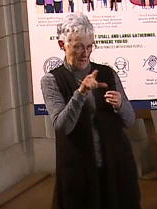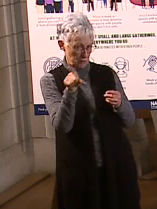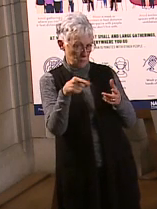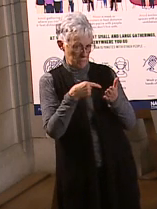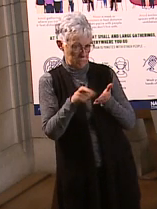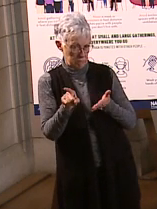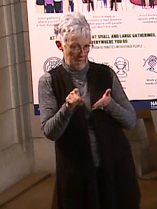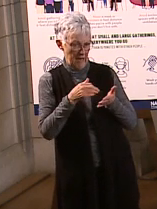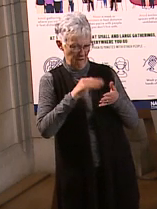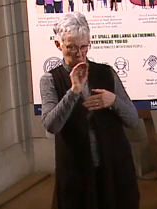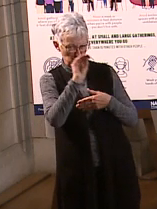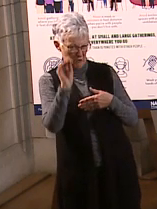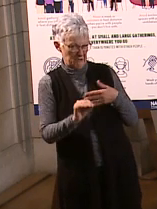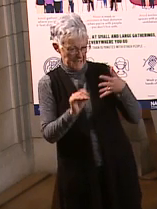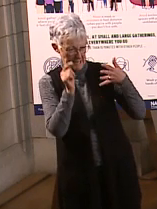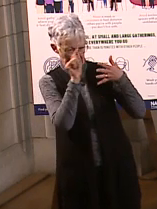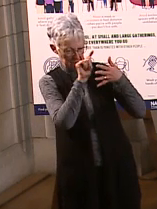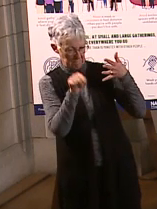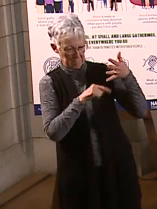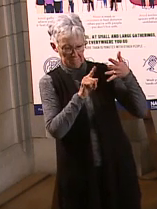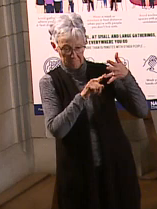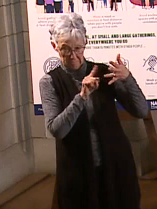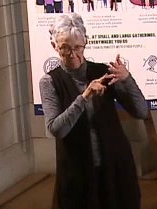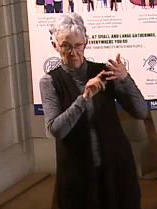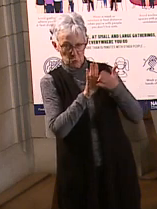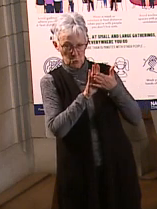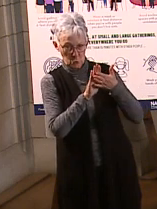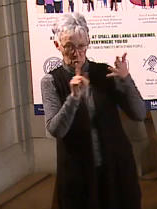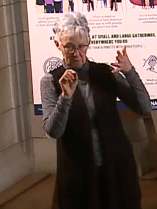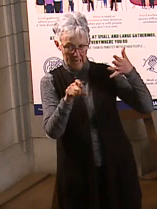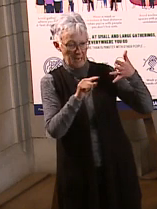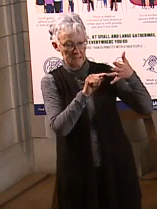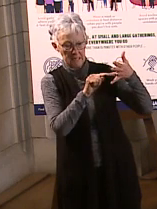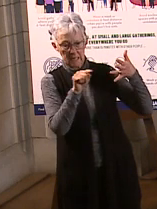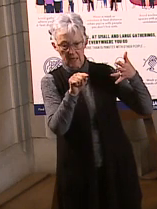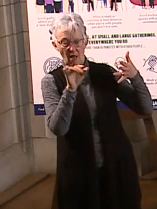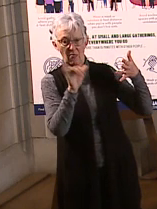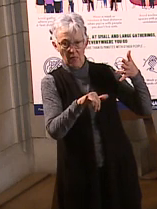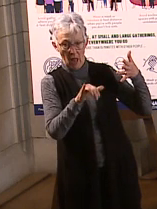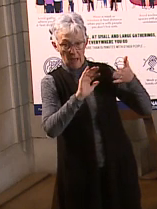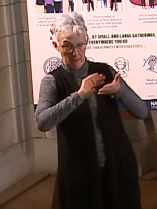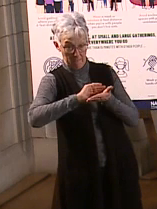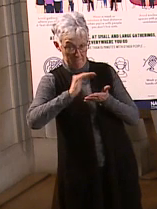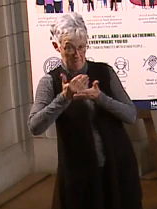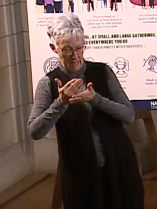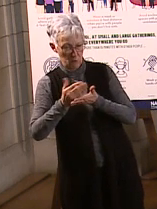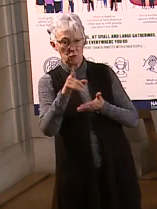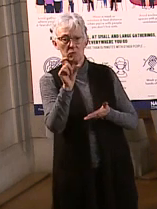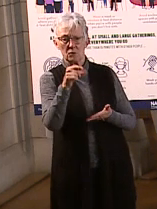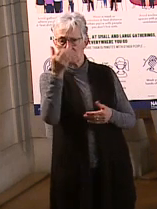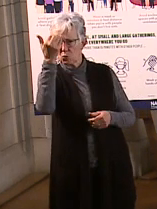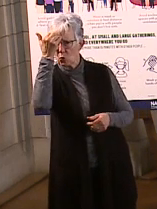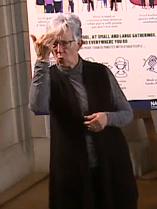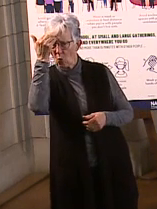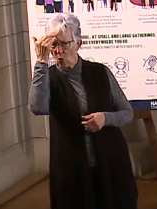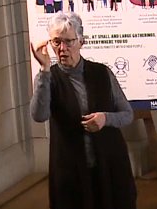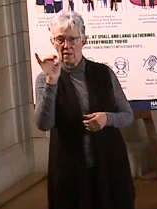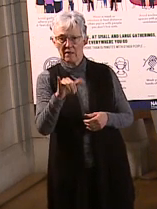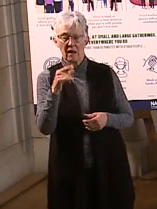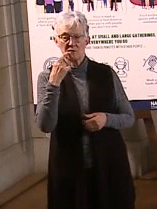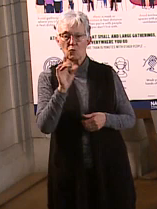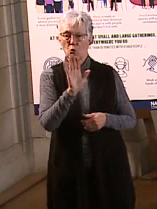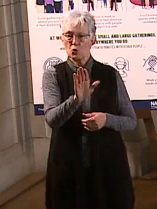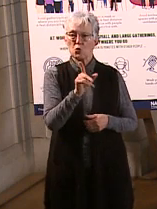2020. It's important that the taxpayers understand that this is for real